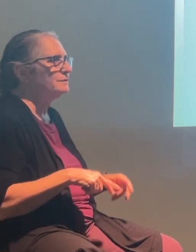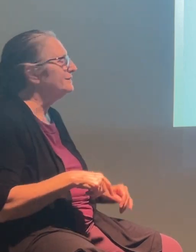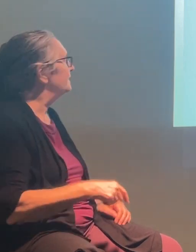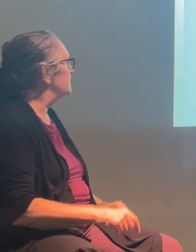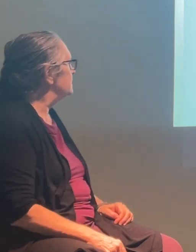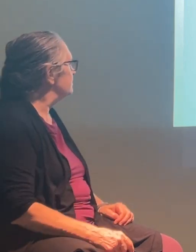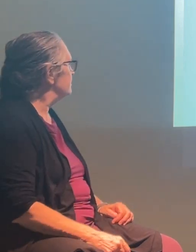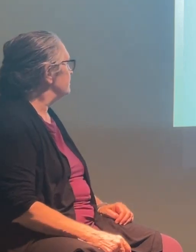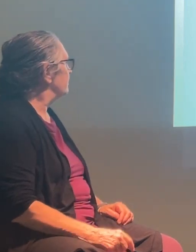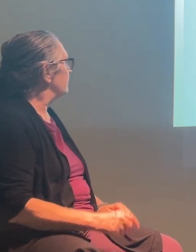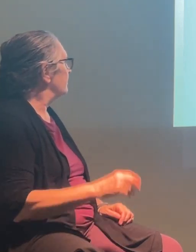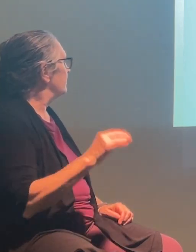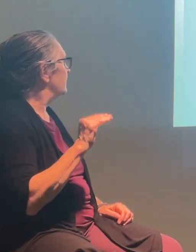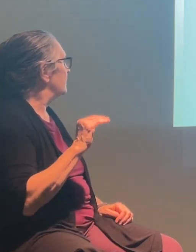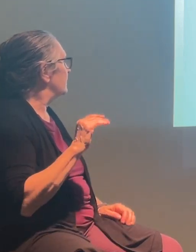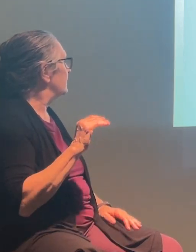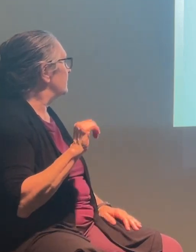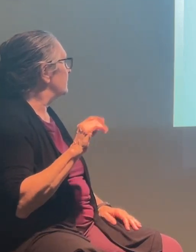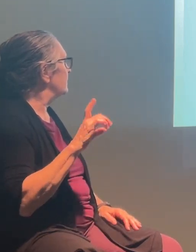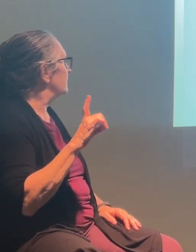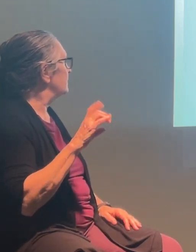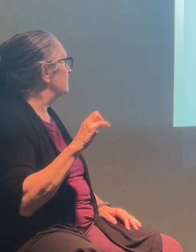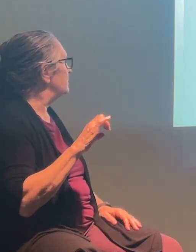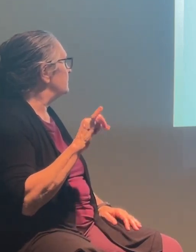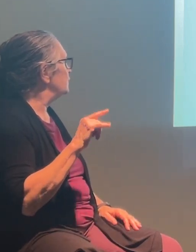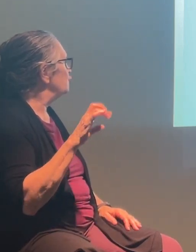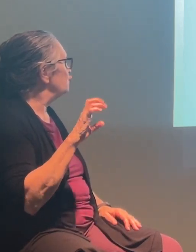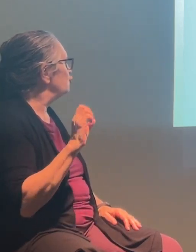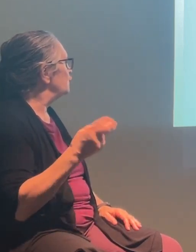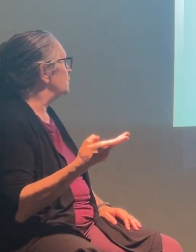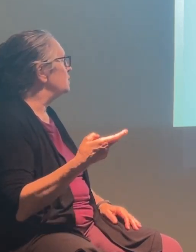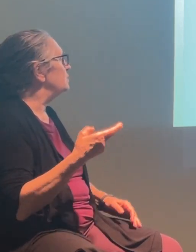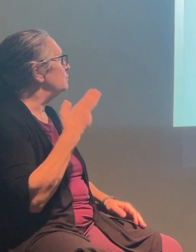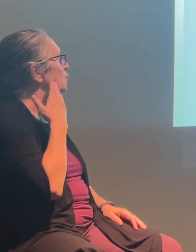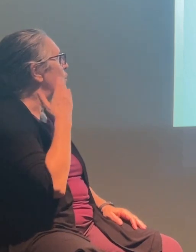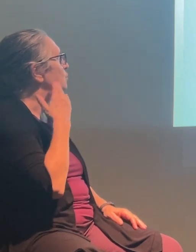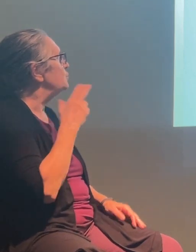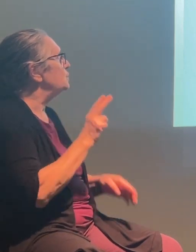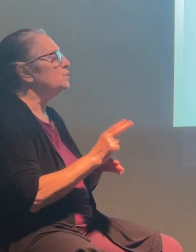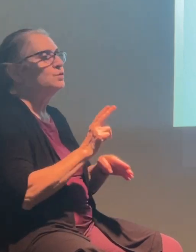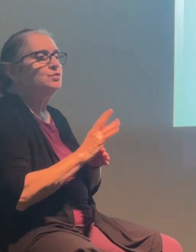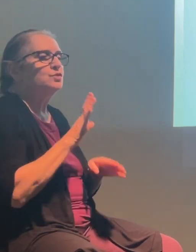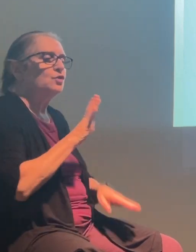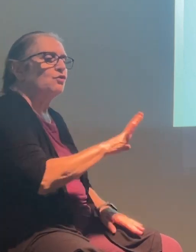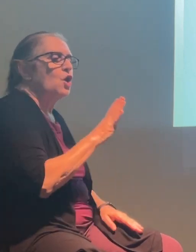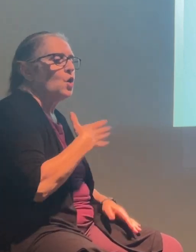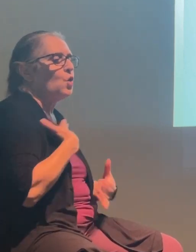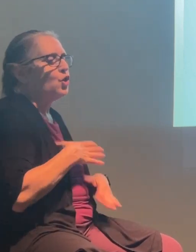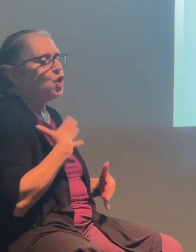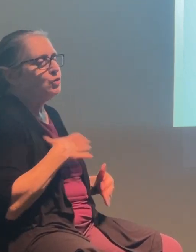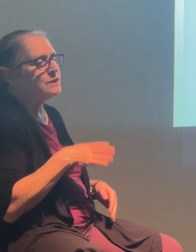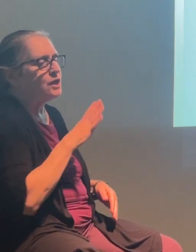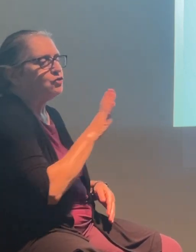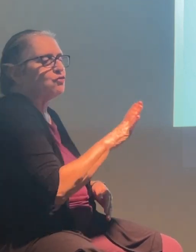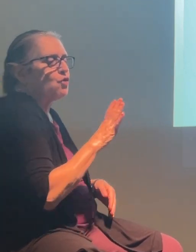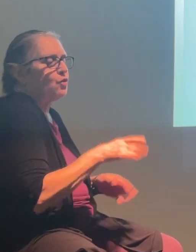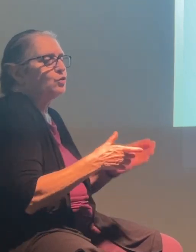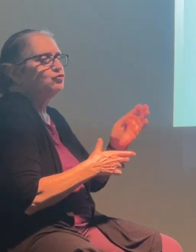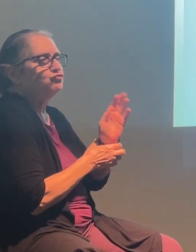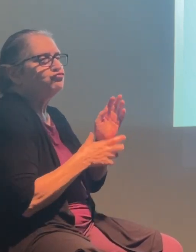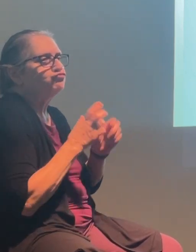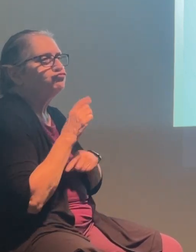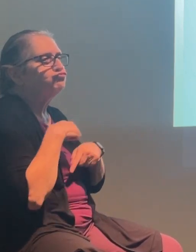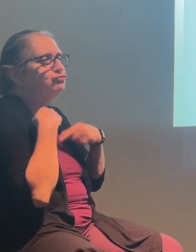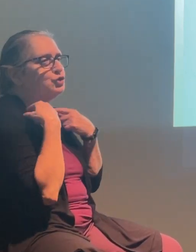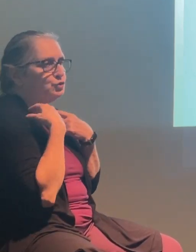it. Marlene Dietrich was known for using her own clothes and her own jewelry during photo shoots. So this